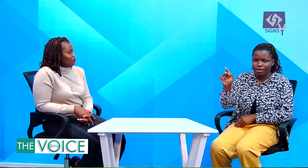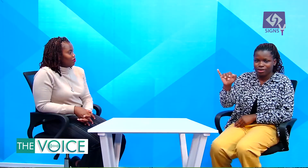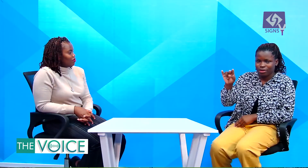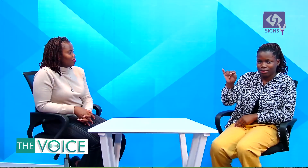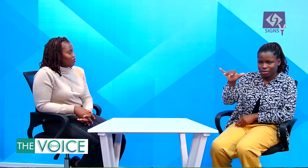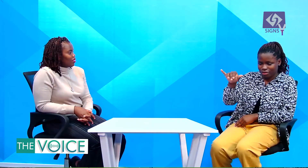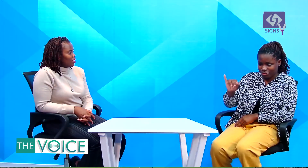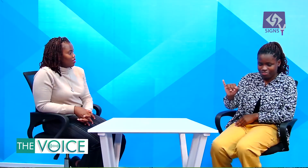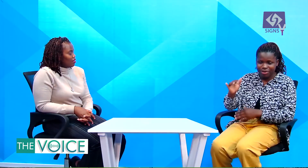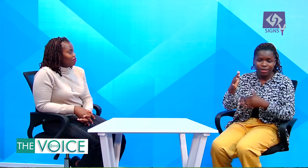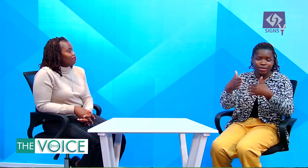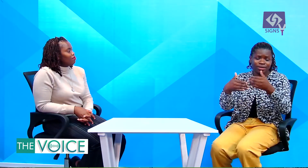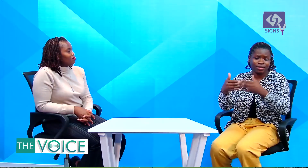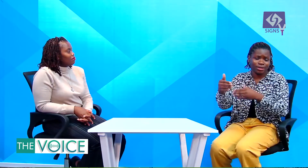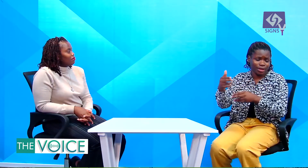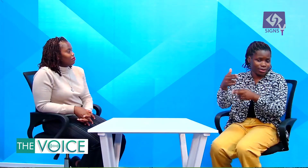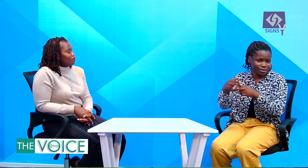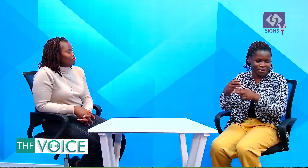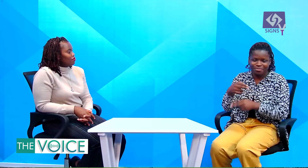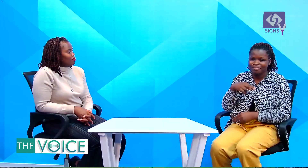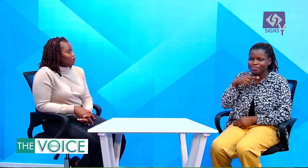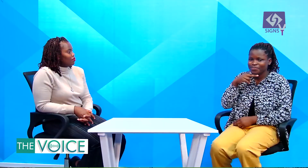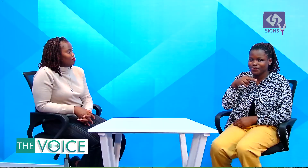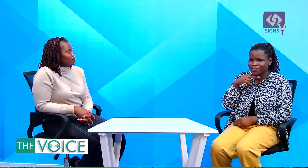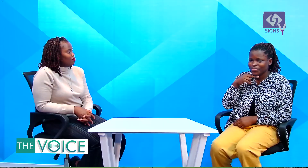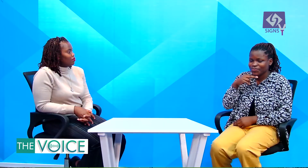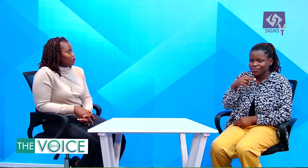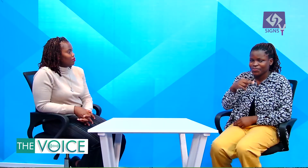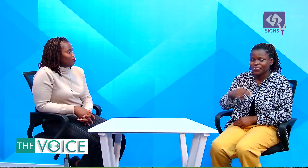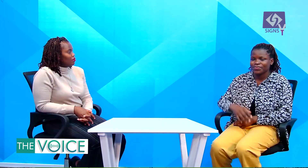Rose Akinyi'S, and this is my sign name.